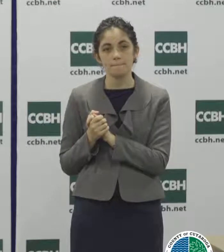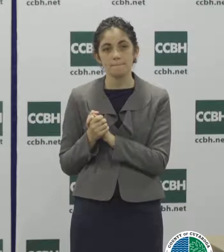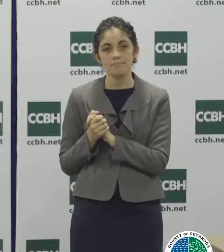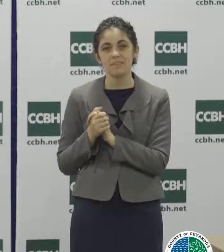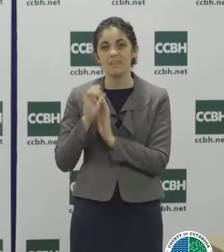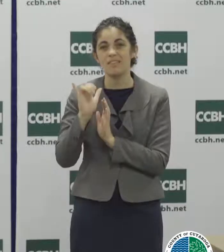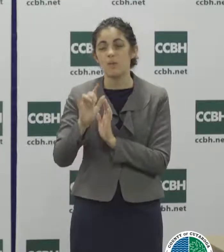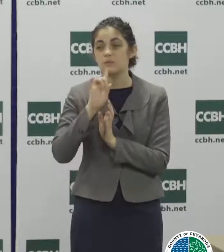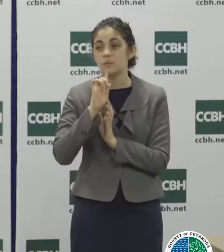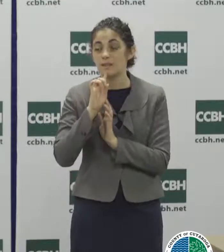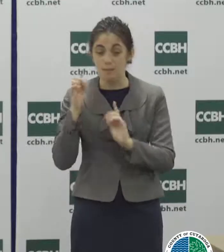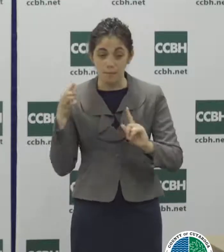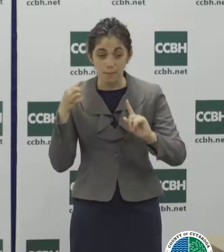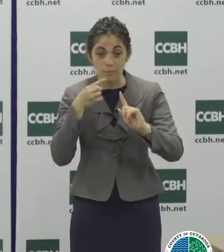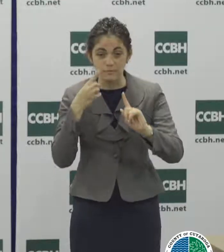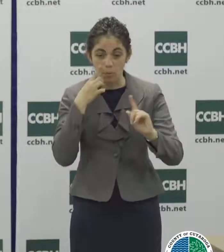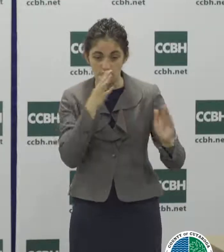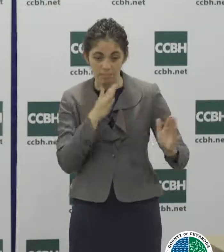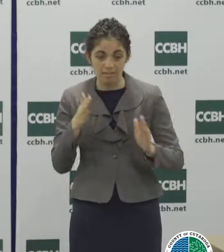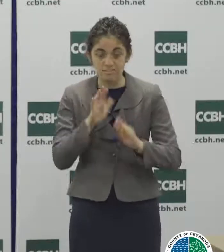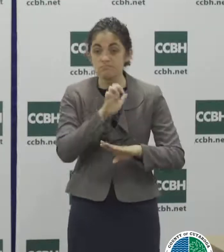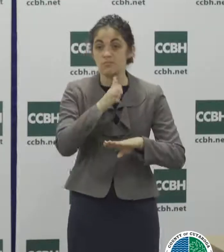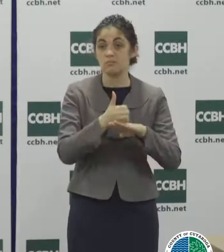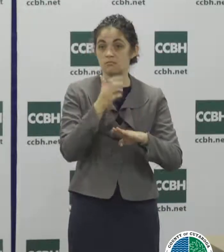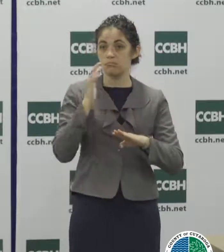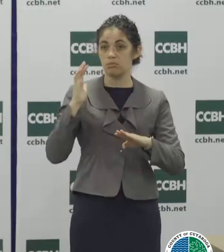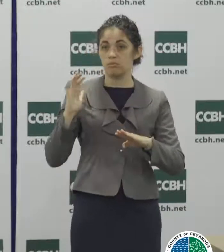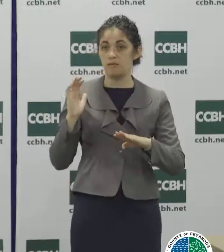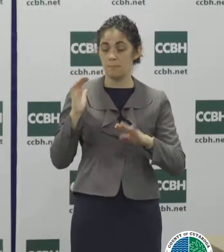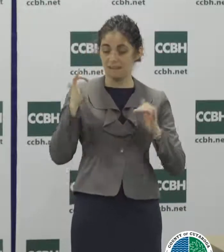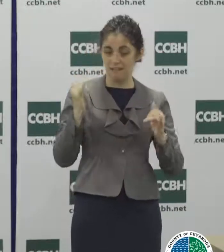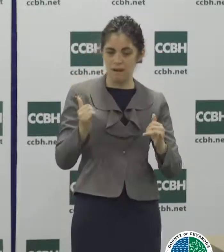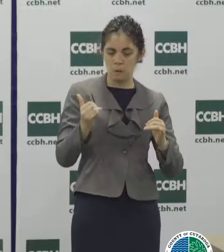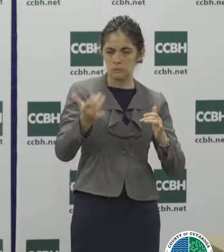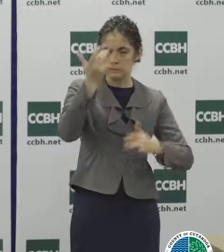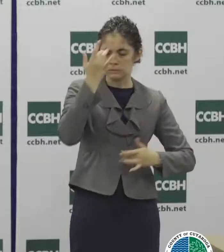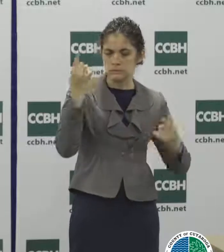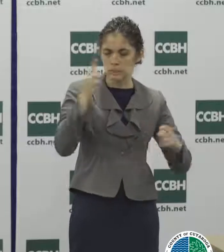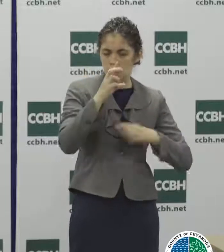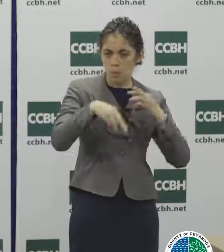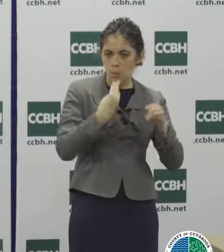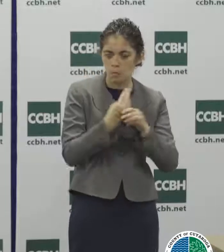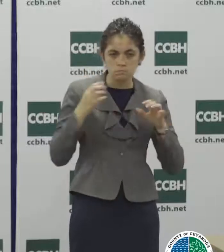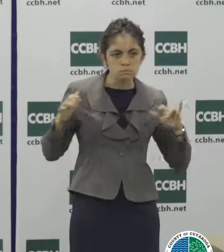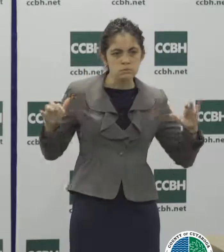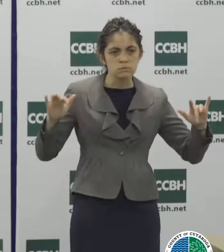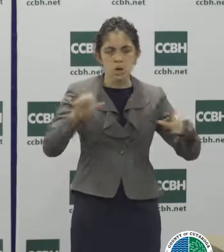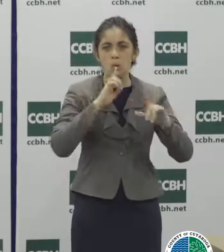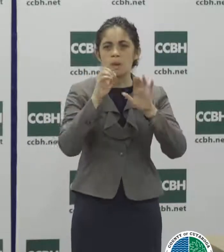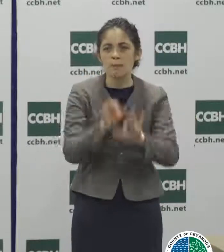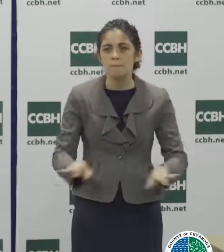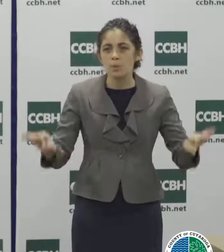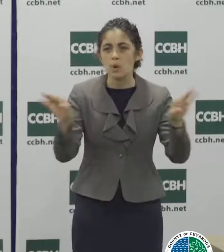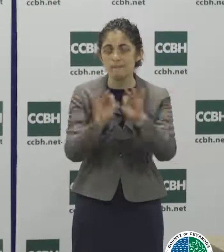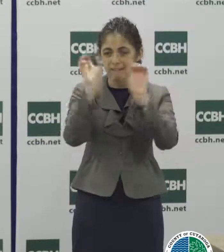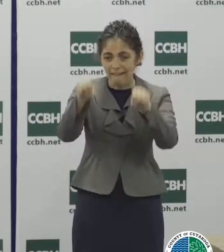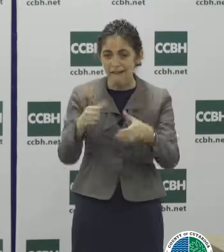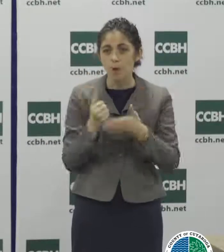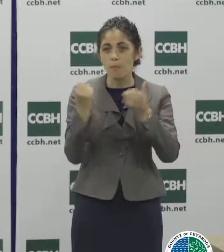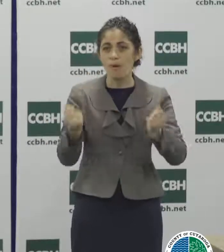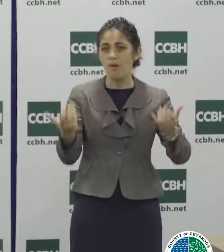That was the original purpose of the plan. But in this pandemic crisis, while that's important and can be very